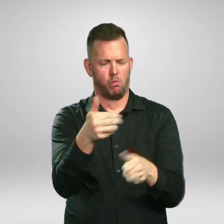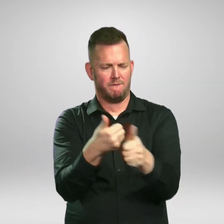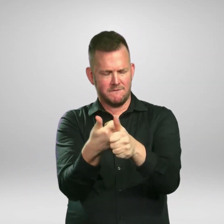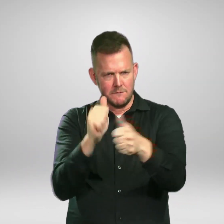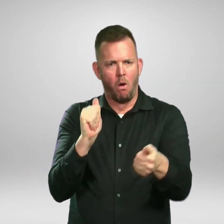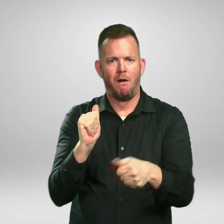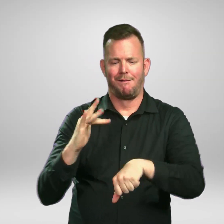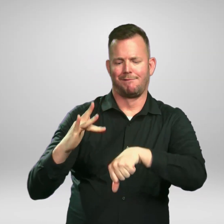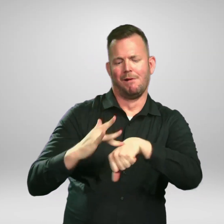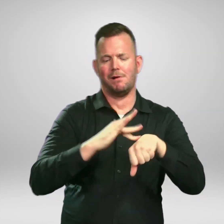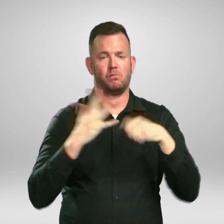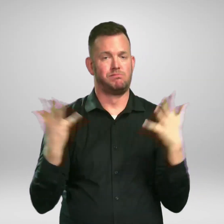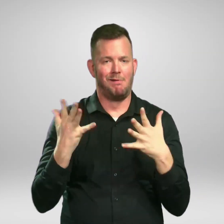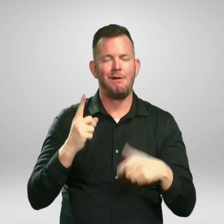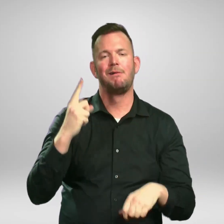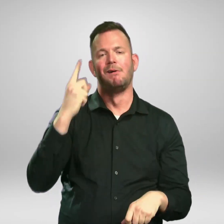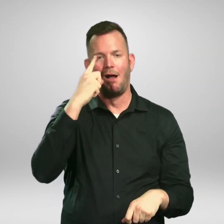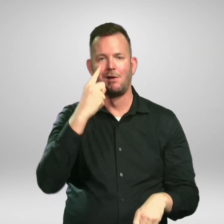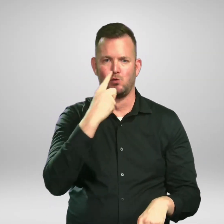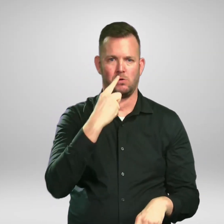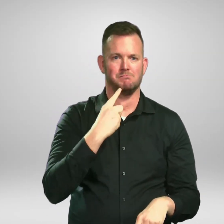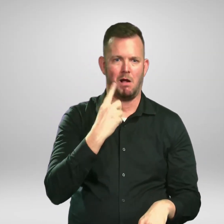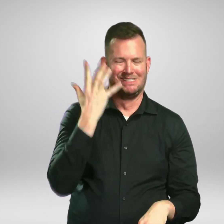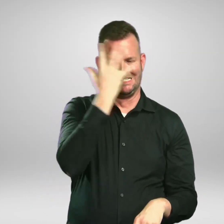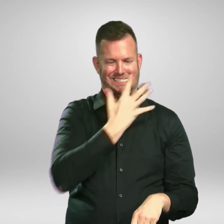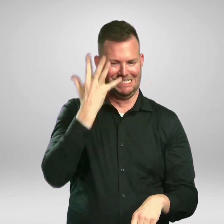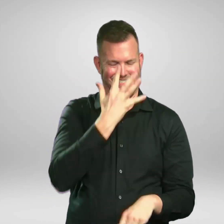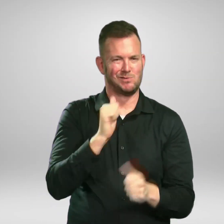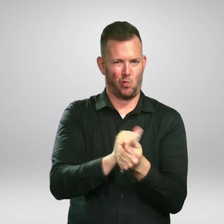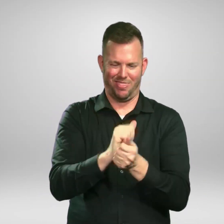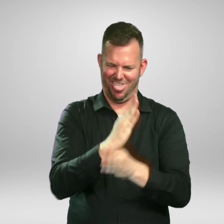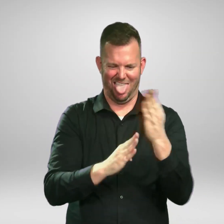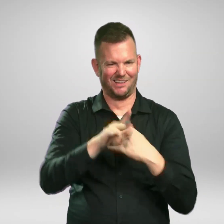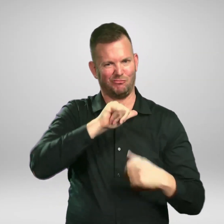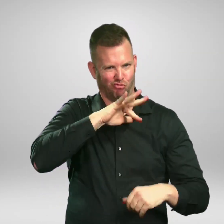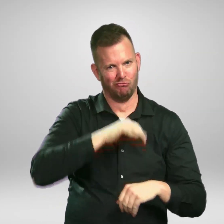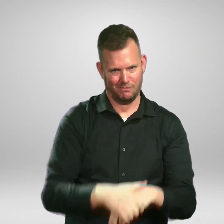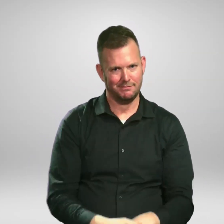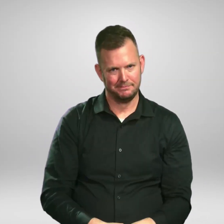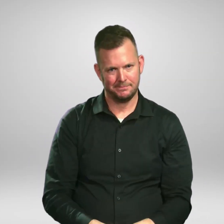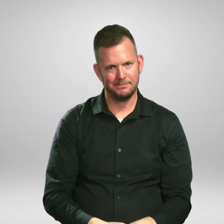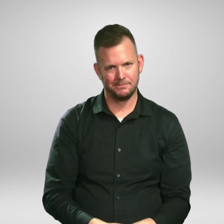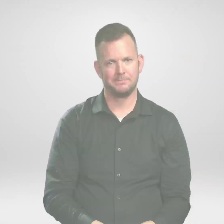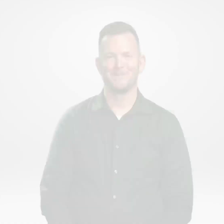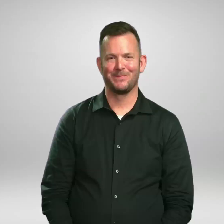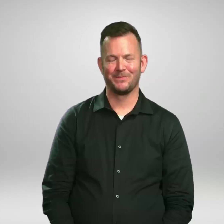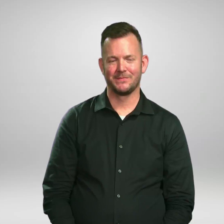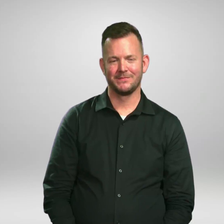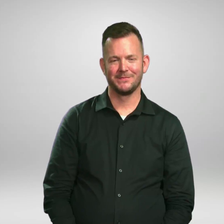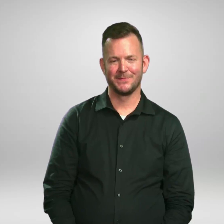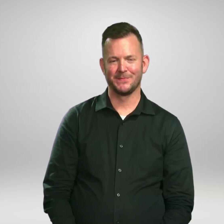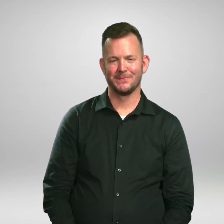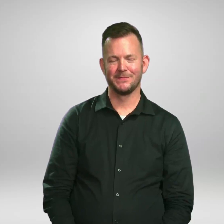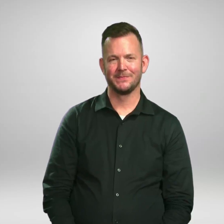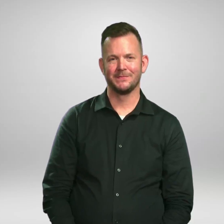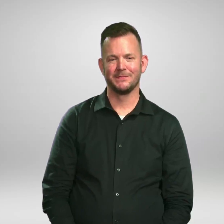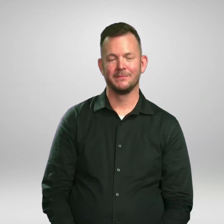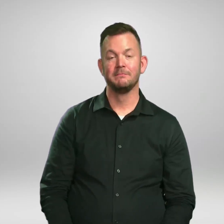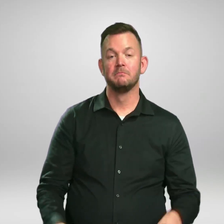Avoid touching your eyes, nose, and mouth with unwashed hands. Cover your coughs and sneezes